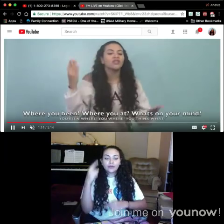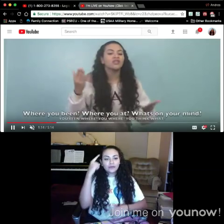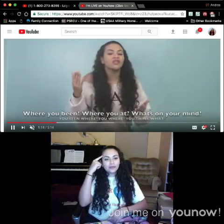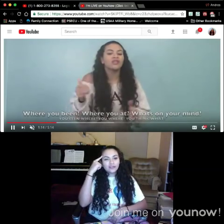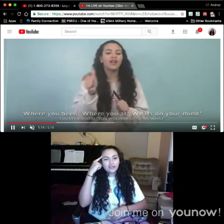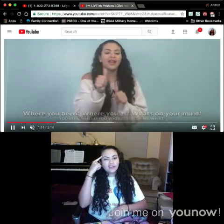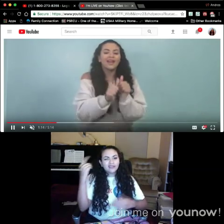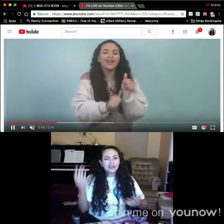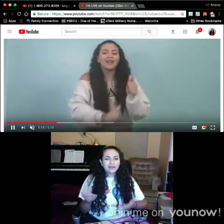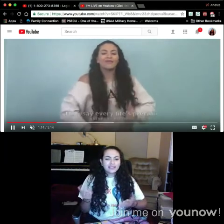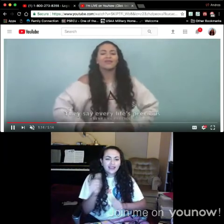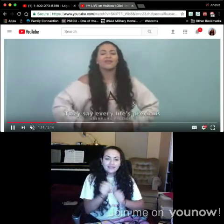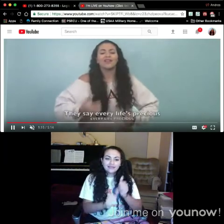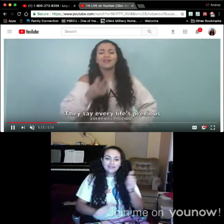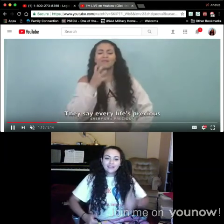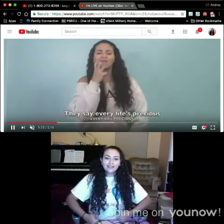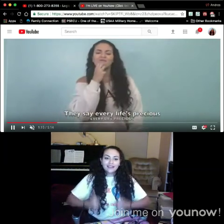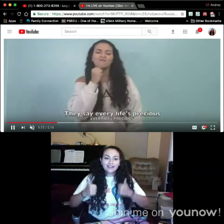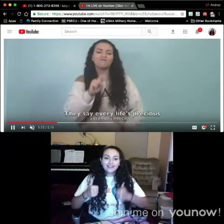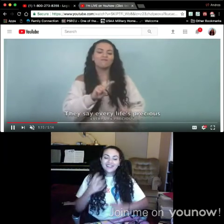you... I missed that.